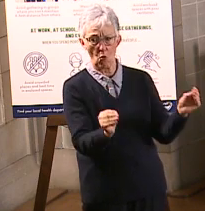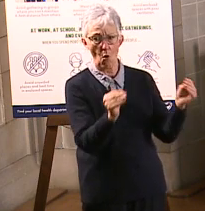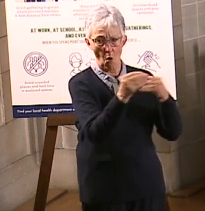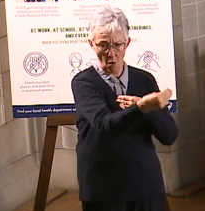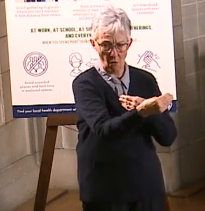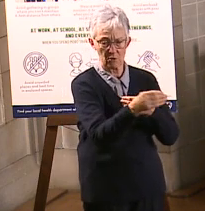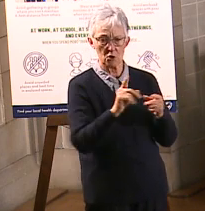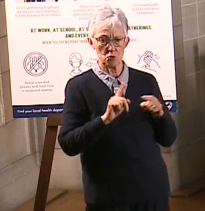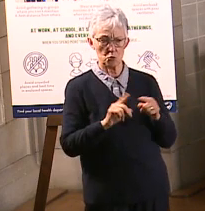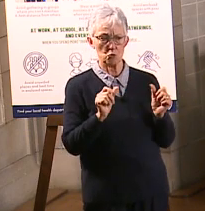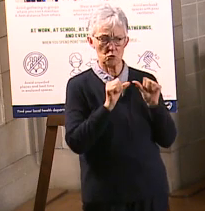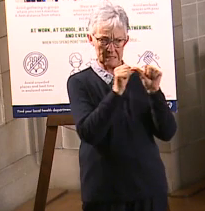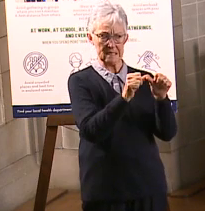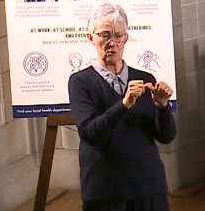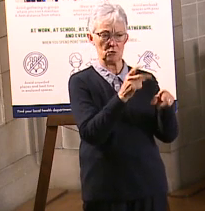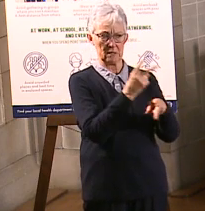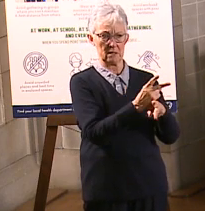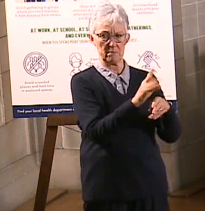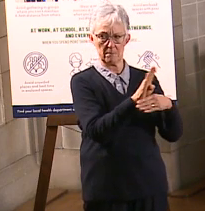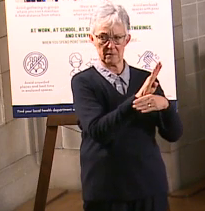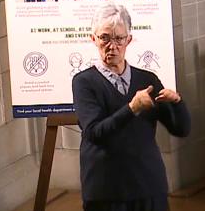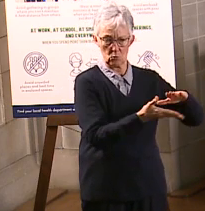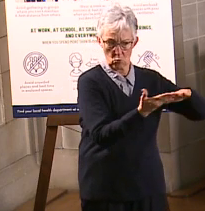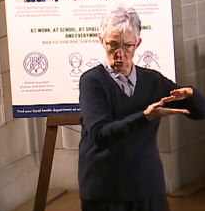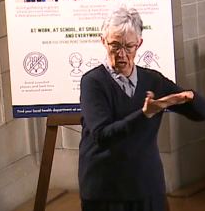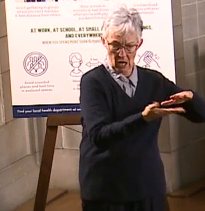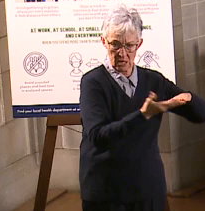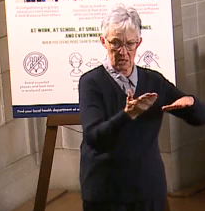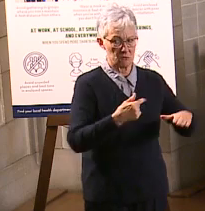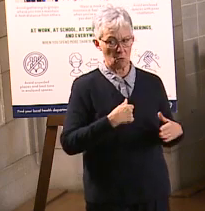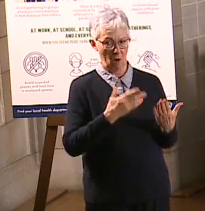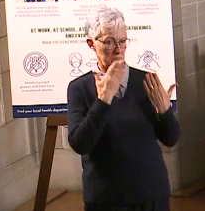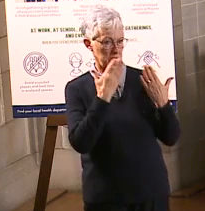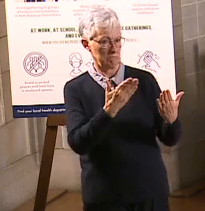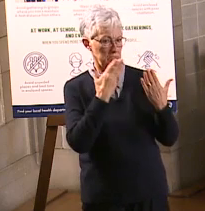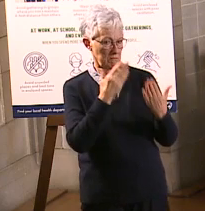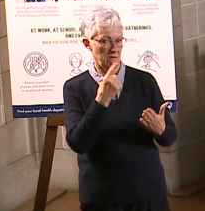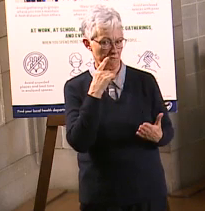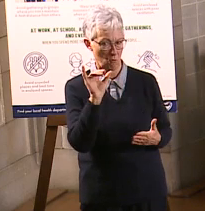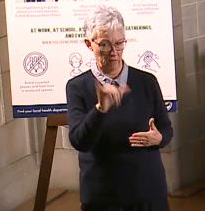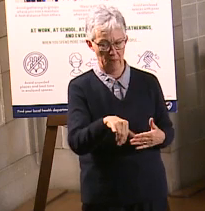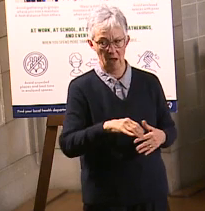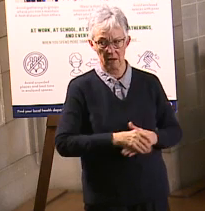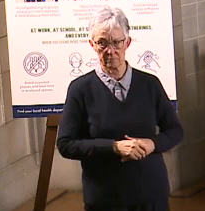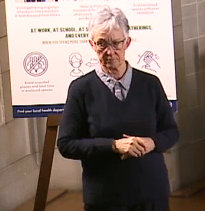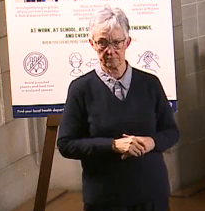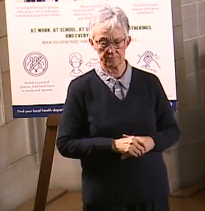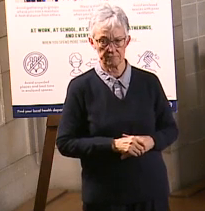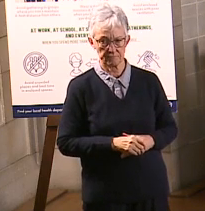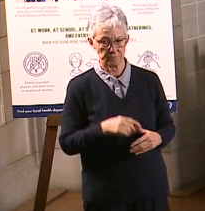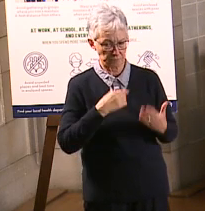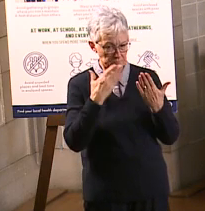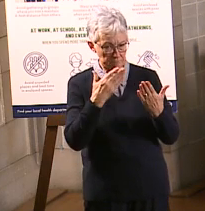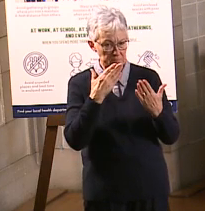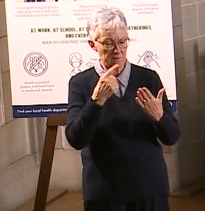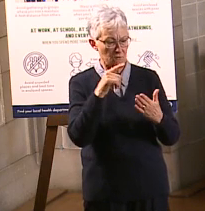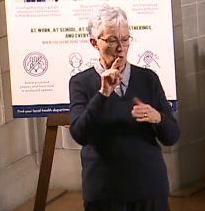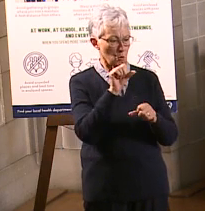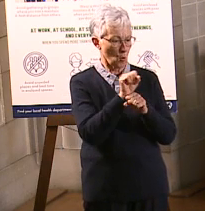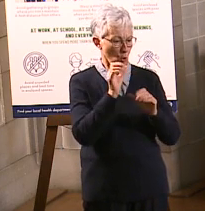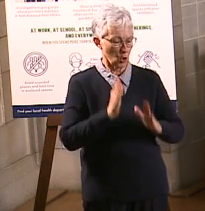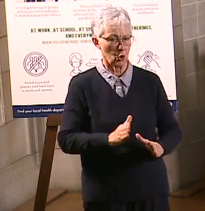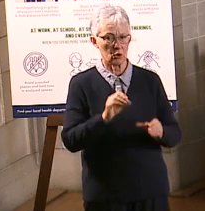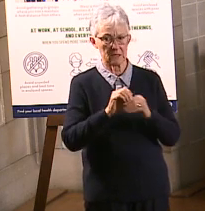essential workers. And to that, I've always been so thankful to the workforce in Omaha and in Nebraska and in